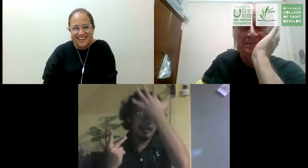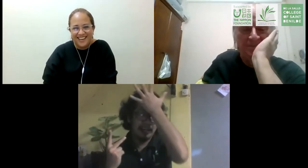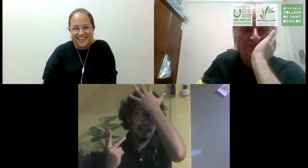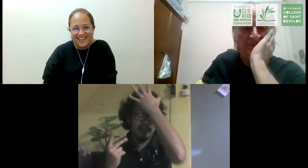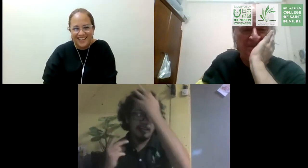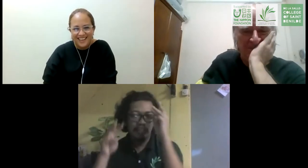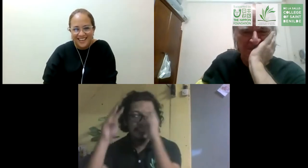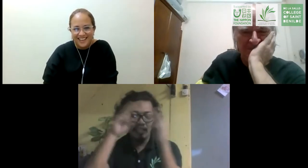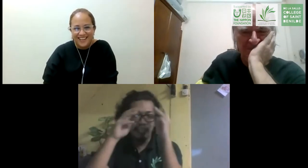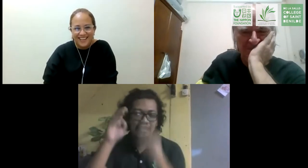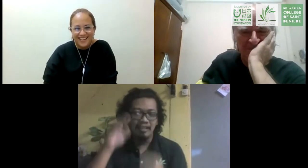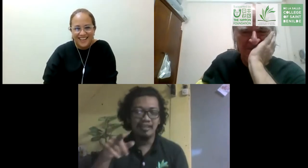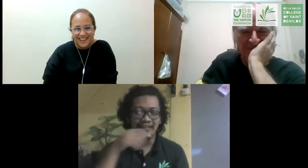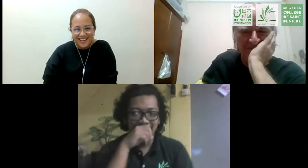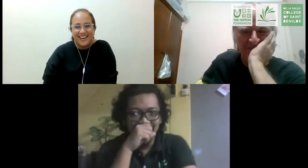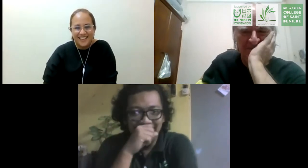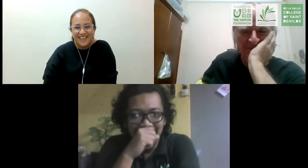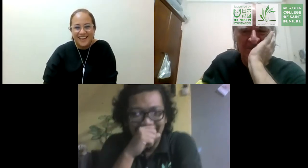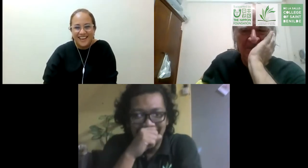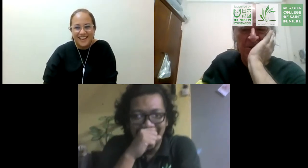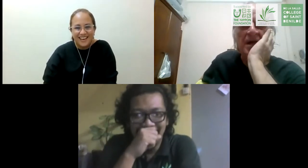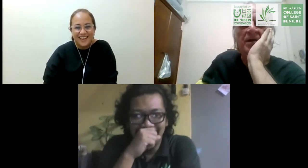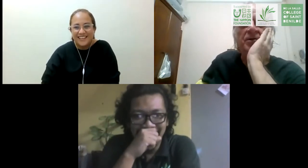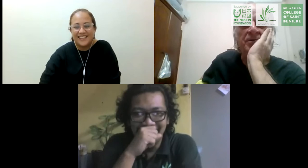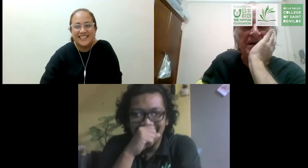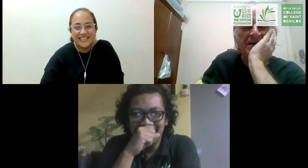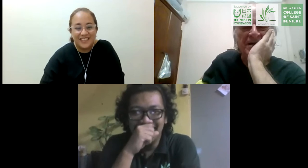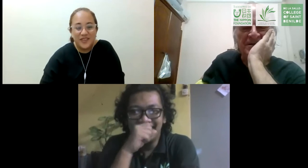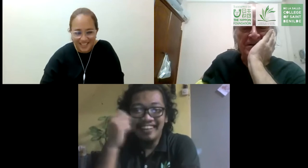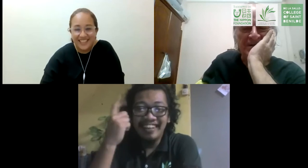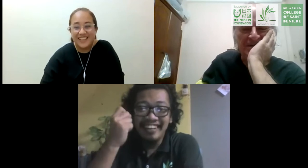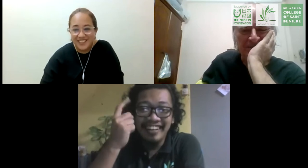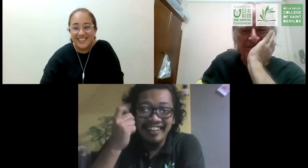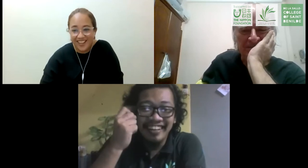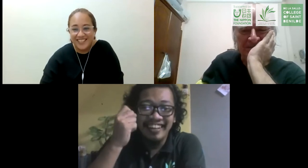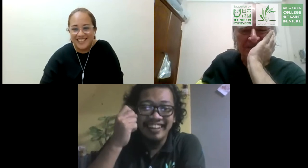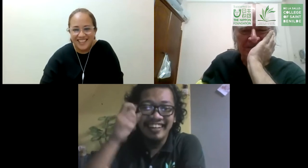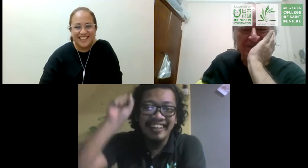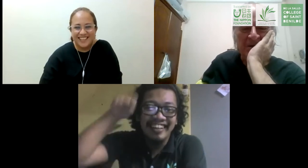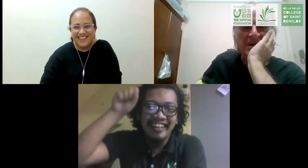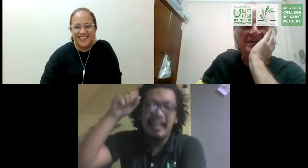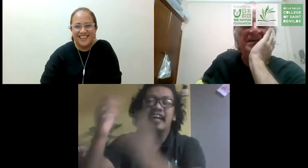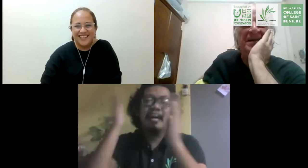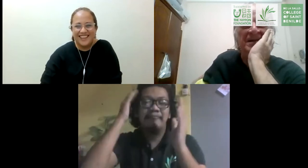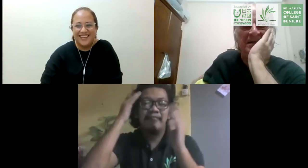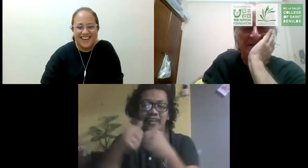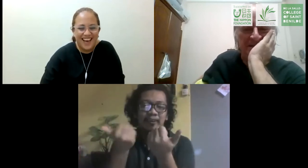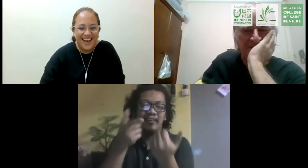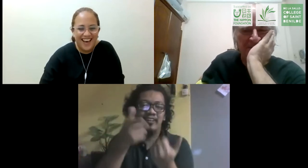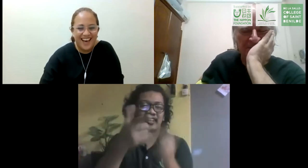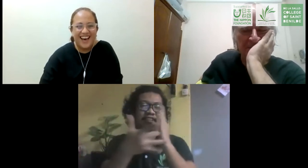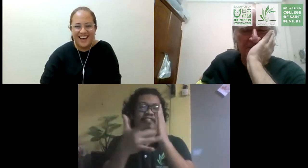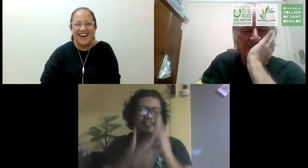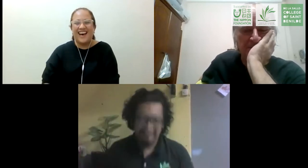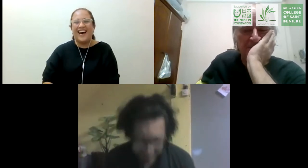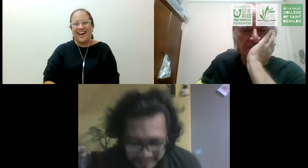Okay. and hold on. Jacques can do the technology, right? Yeah. So Okay. we'll do the paper